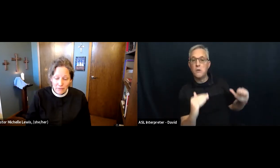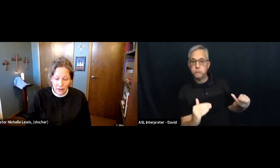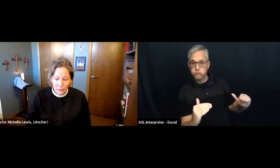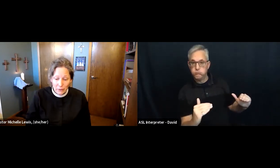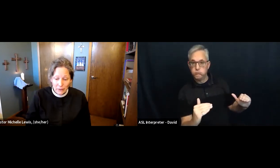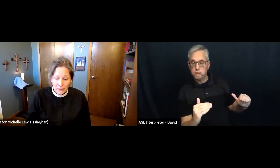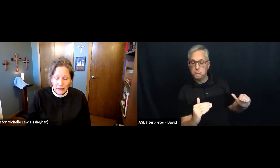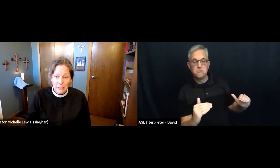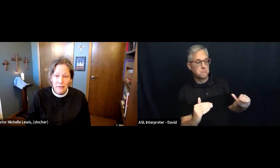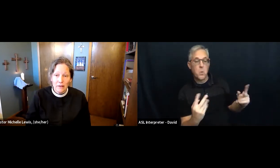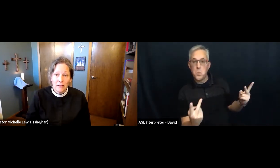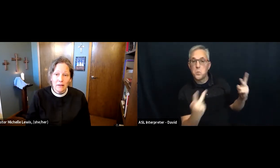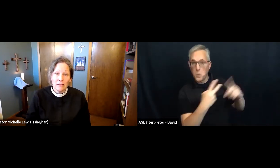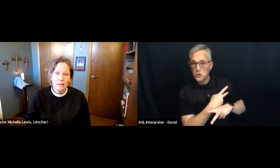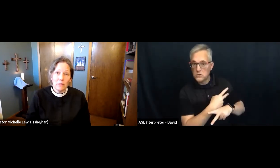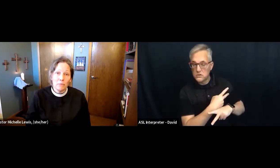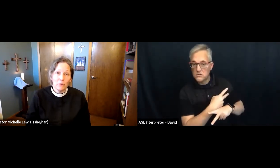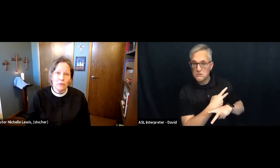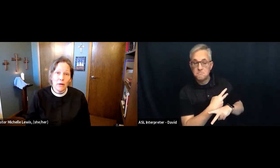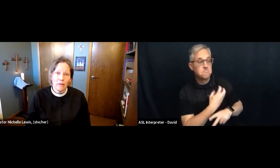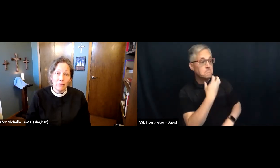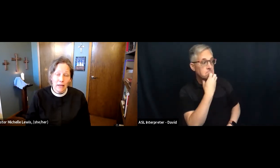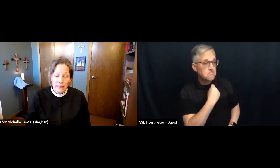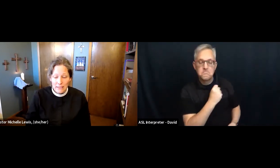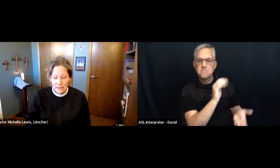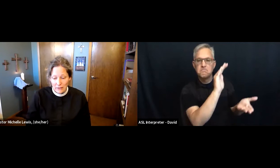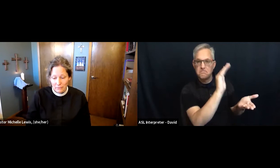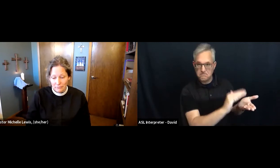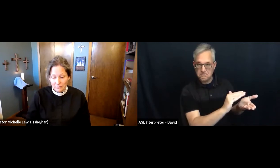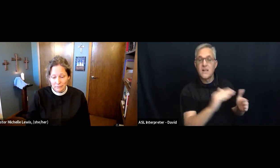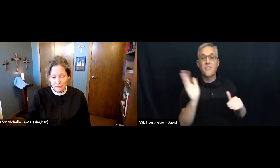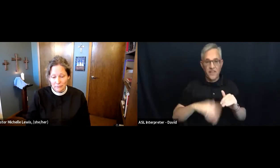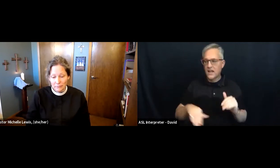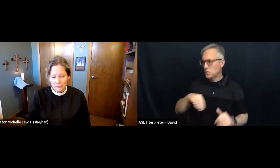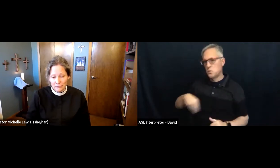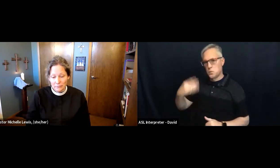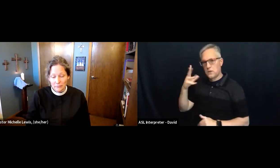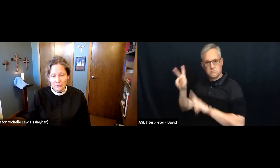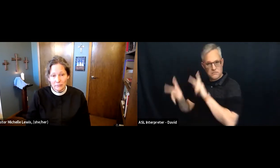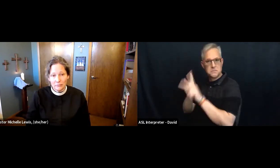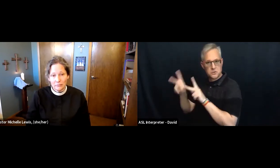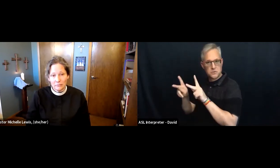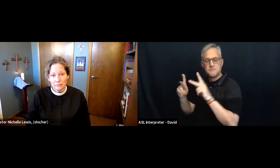less valuable than people who have white skin.